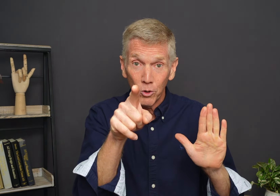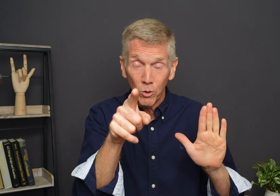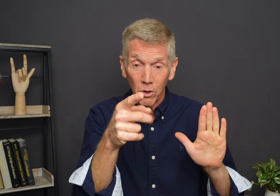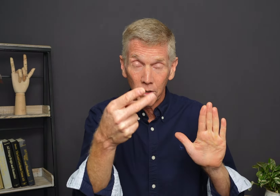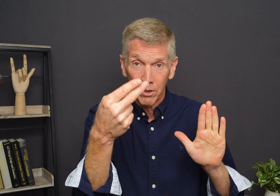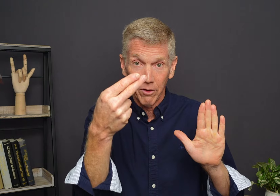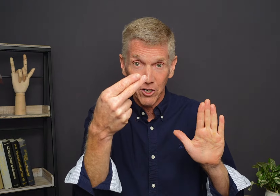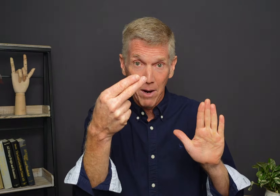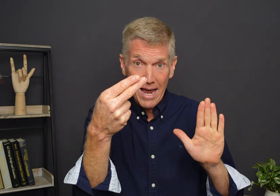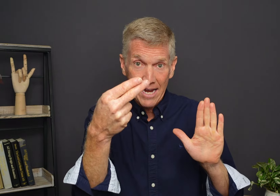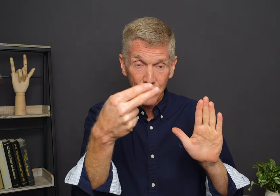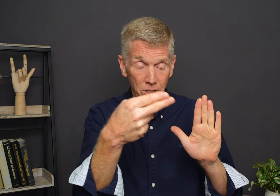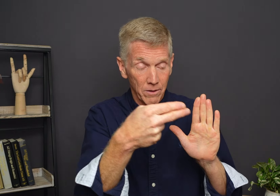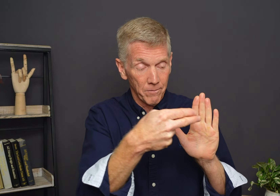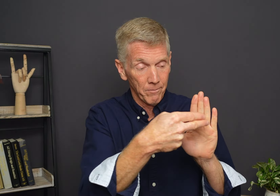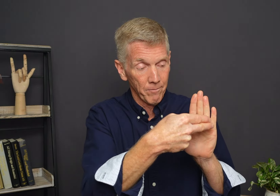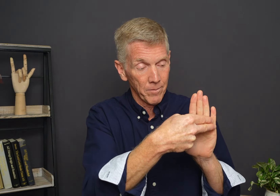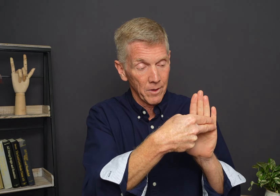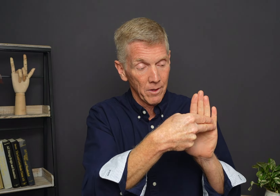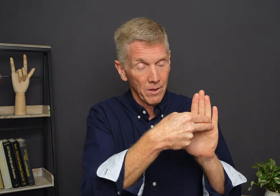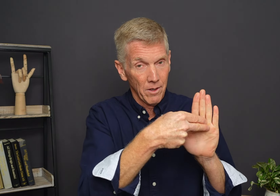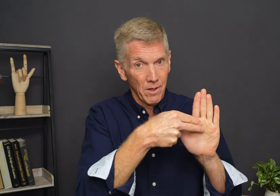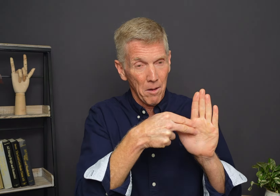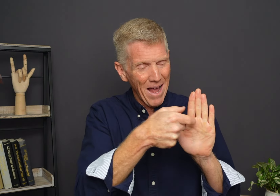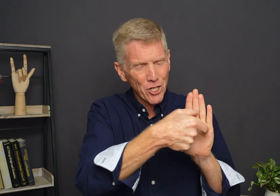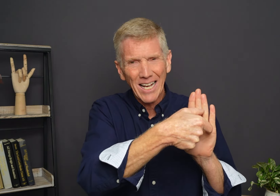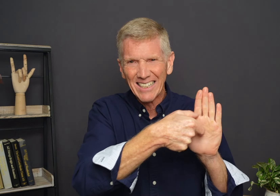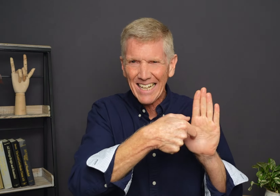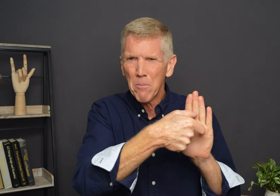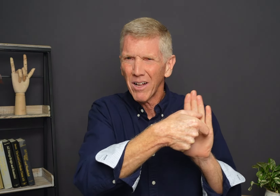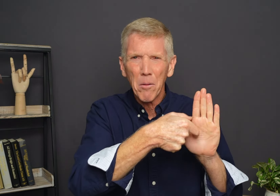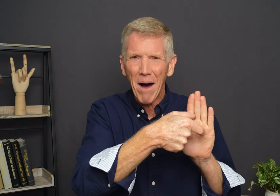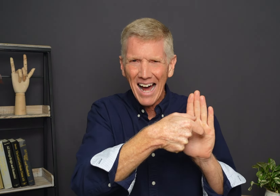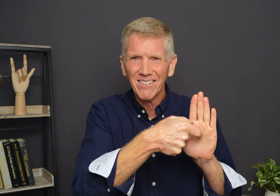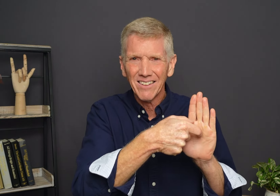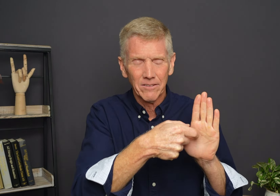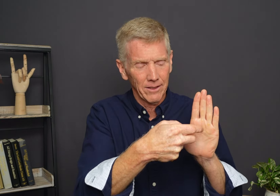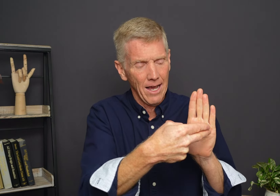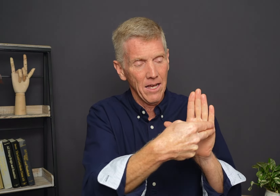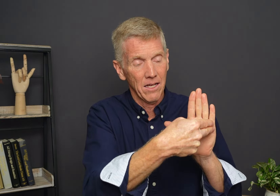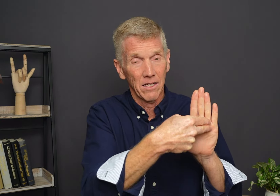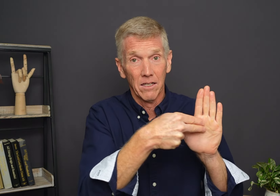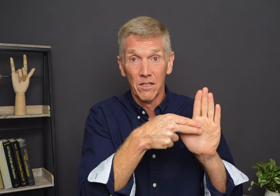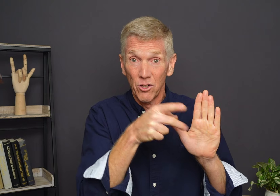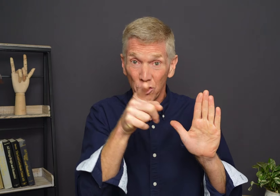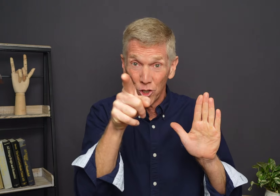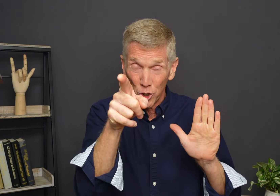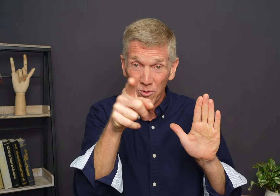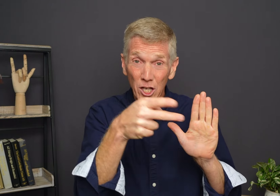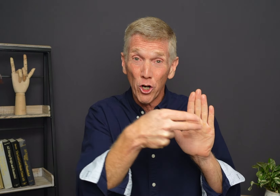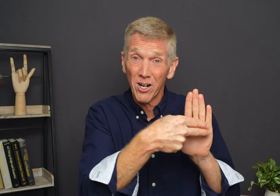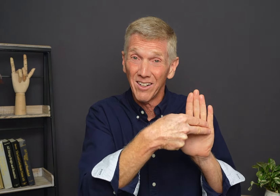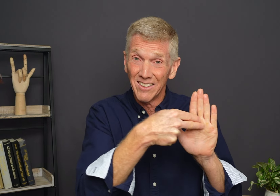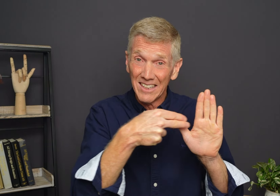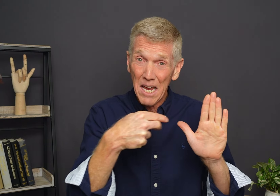you, there's my H. Imagine like a label in a bottle, okay? You think you're gonna label